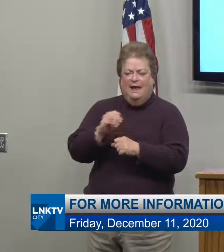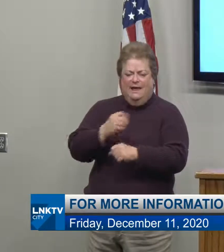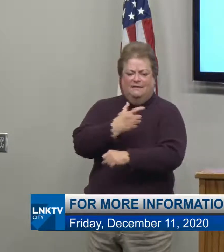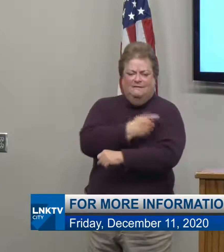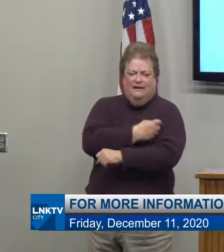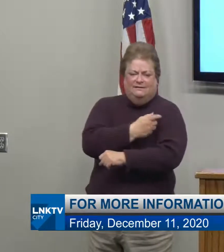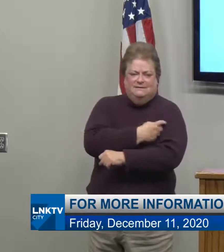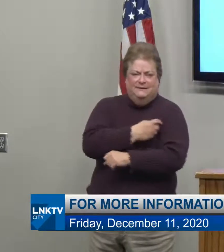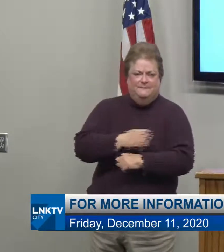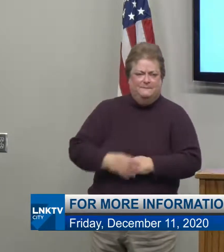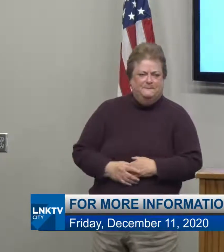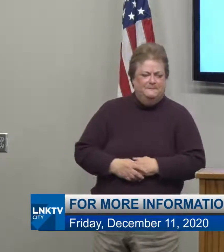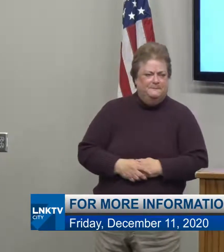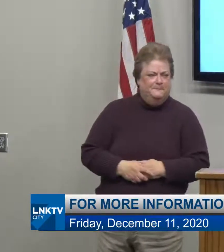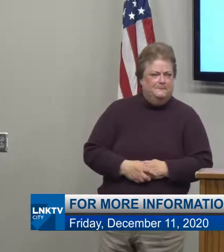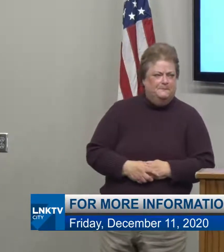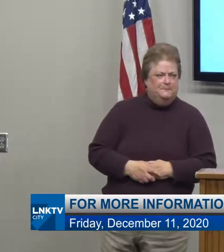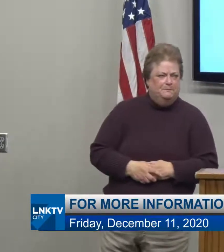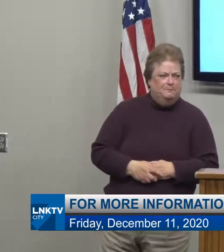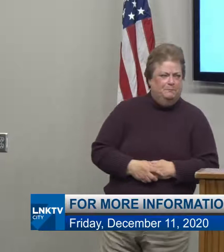Lopez.